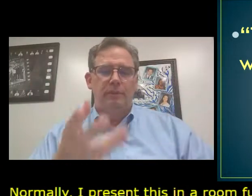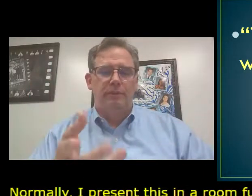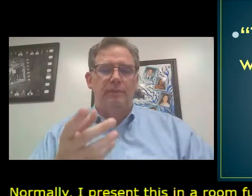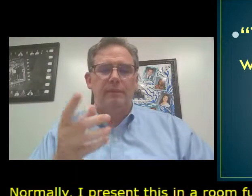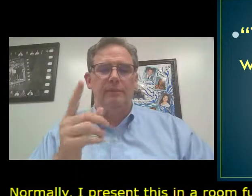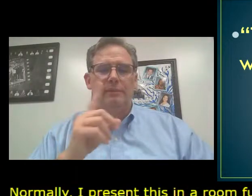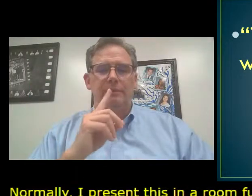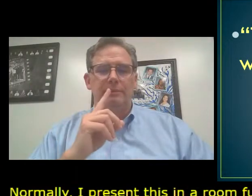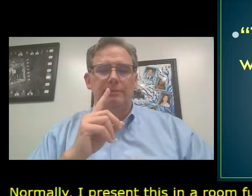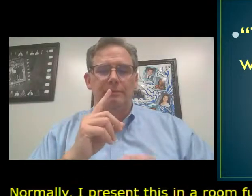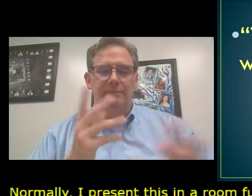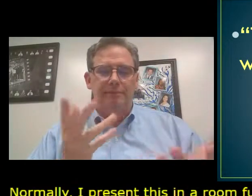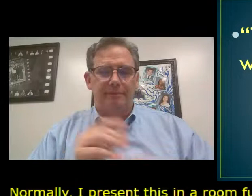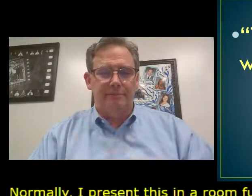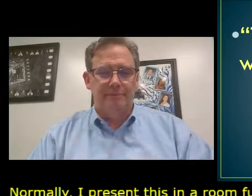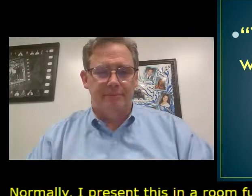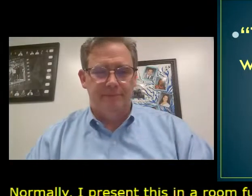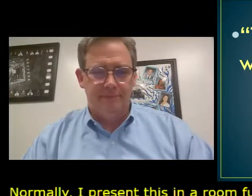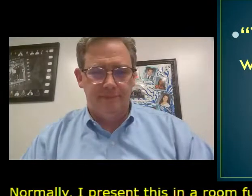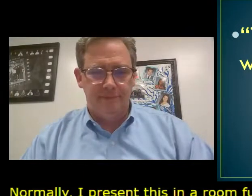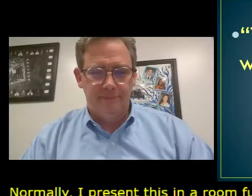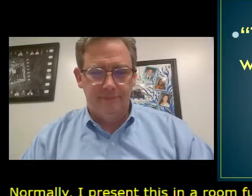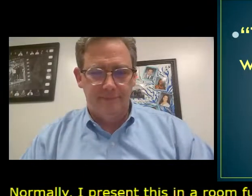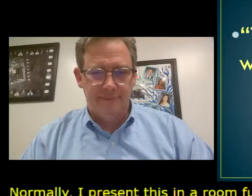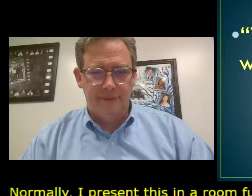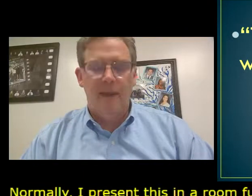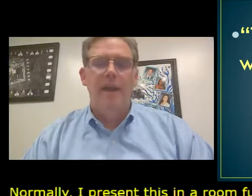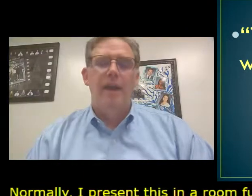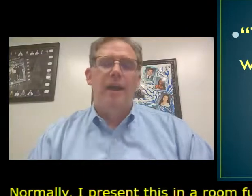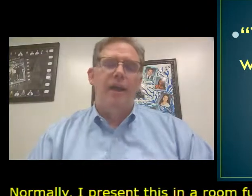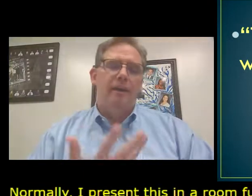You can just hear people gasp.